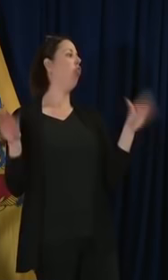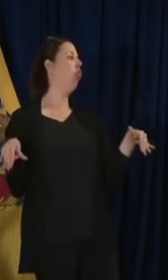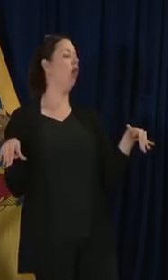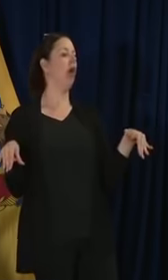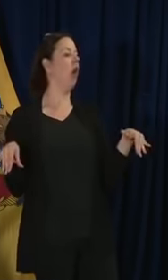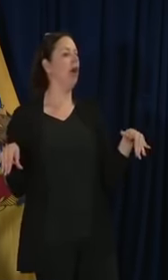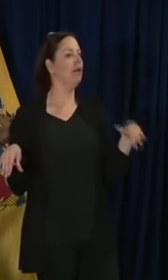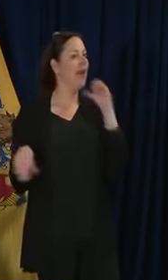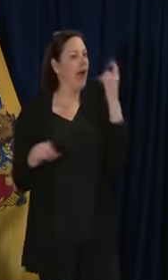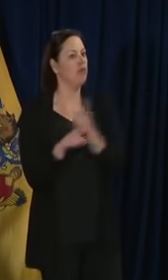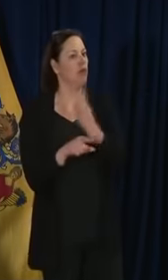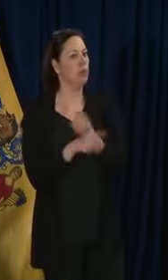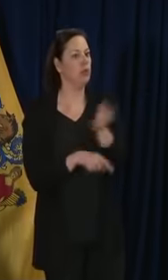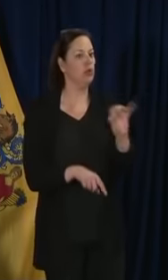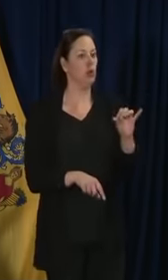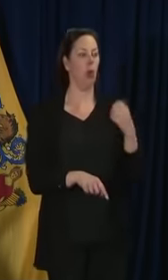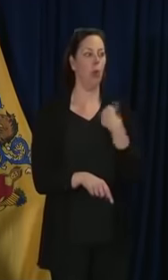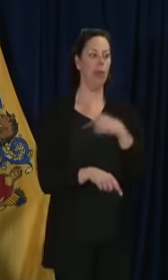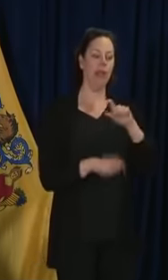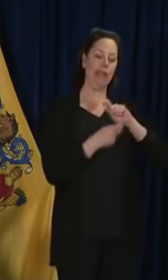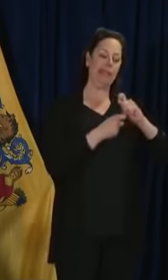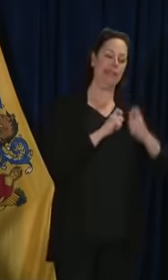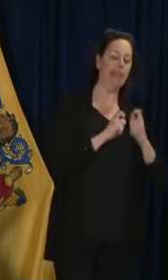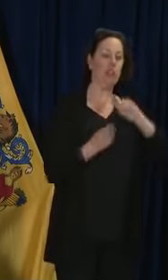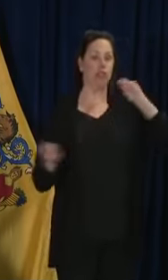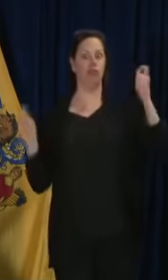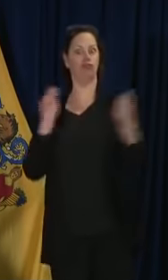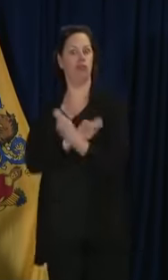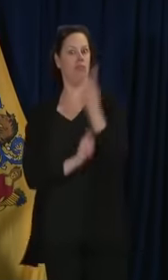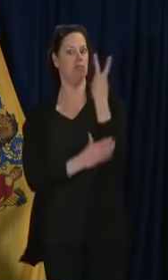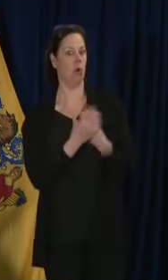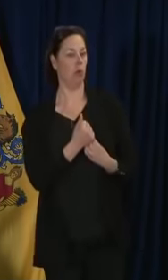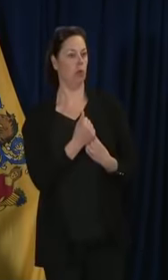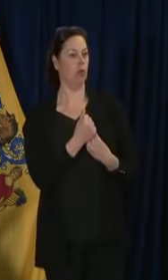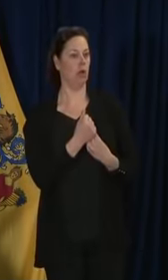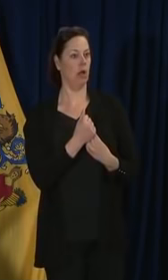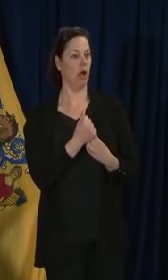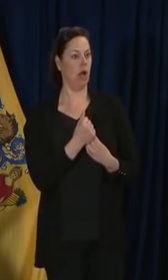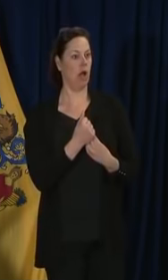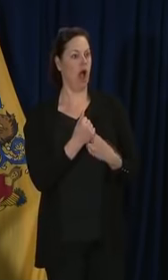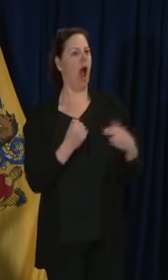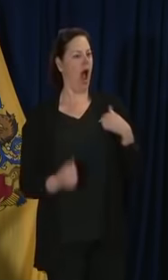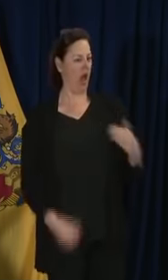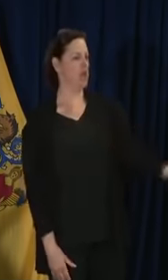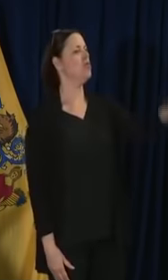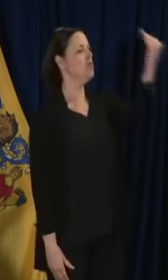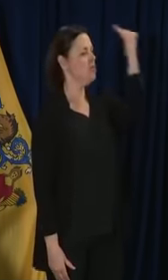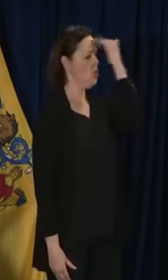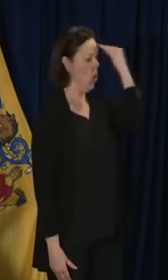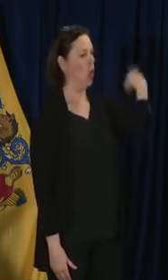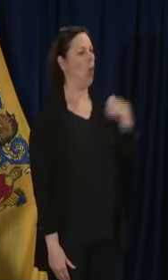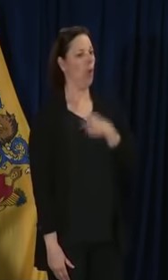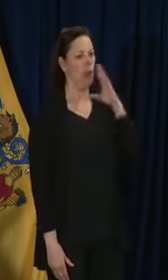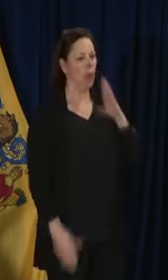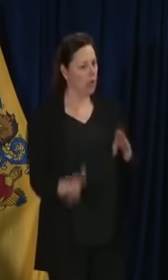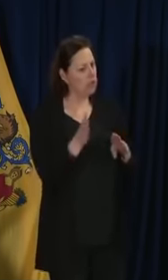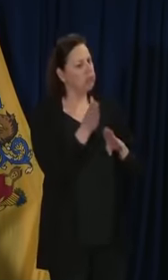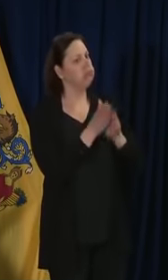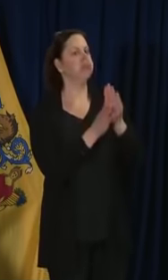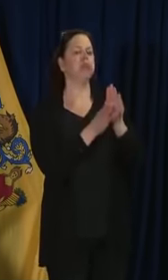usual. And we do both the little things and the big things. Assuming we do all that, I could say unequivocally, we emerge from this